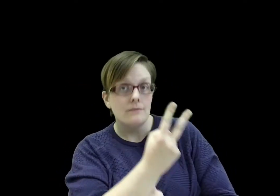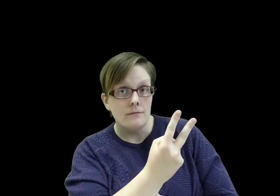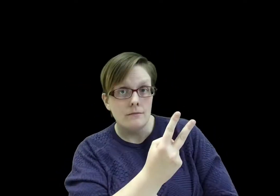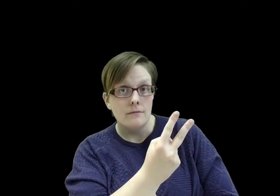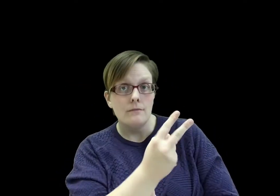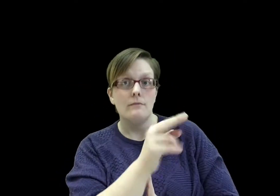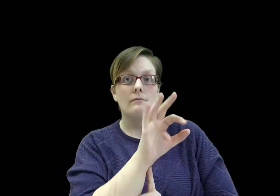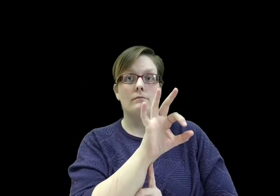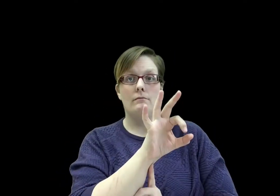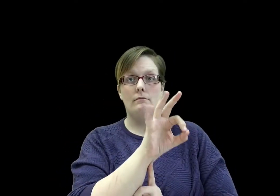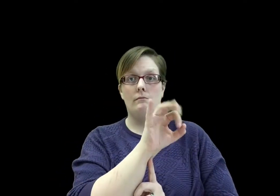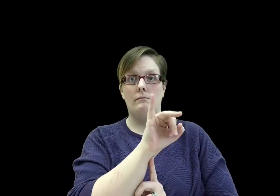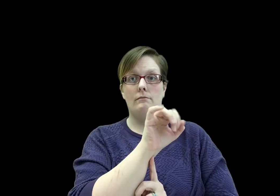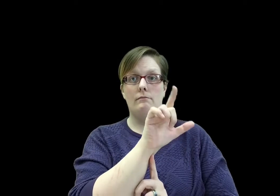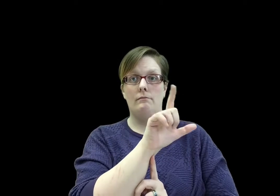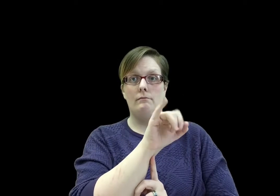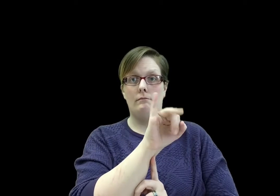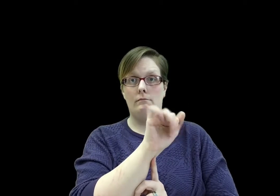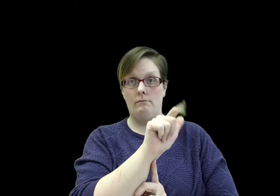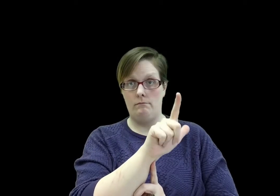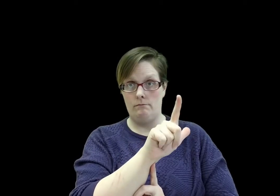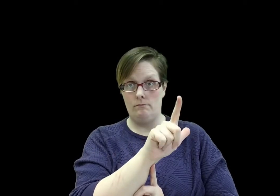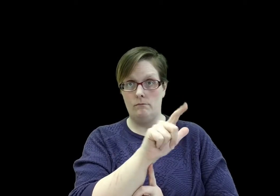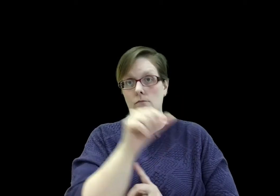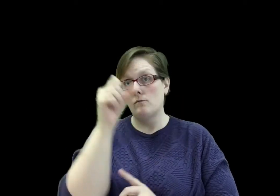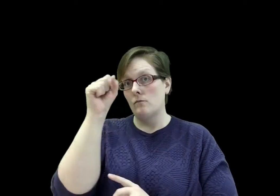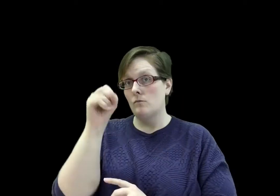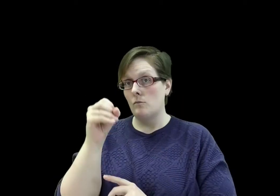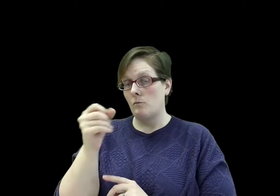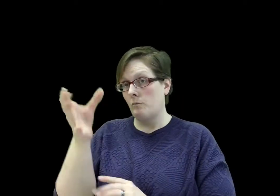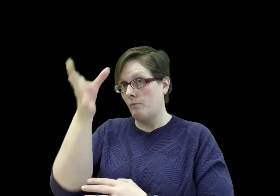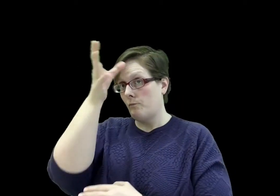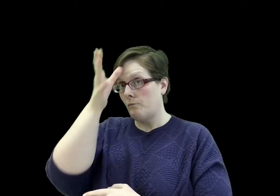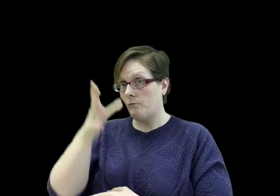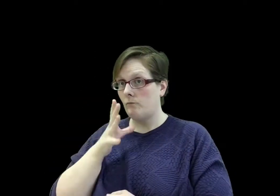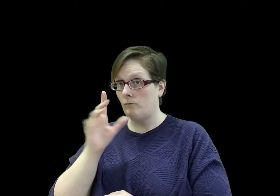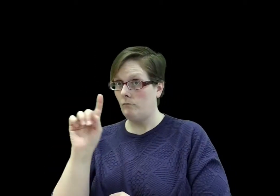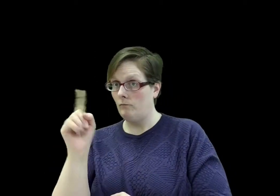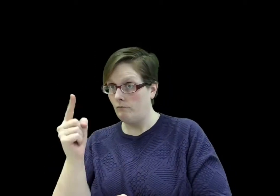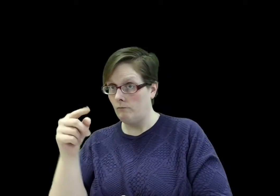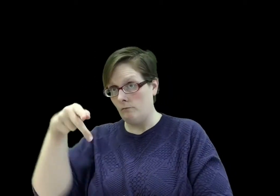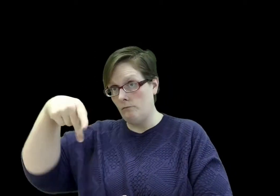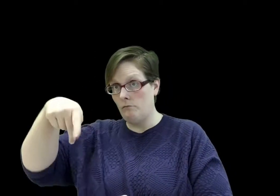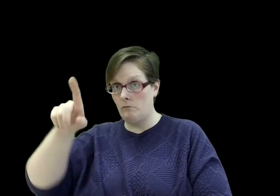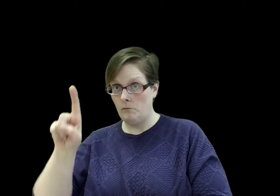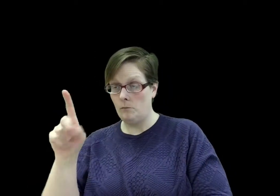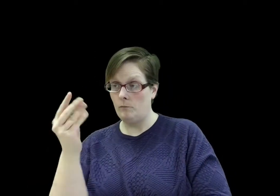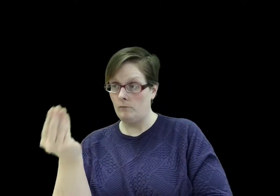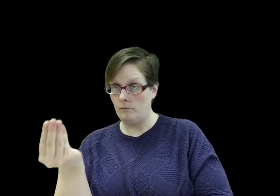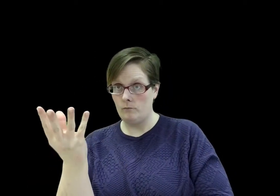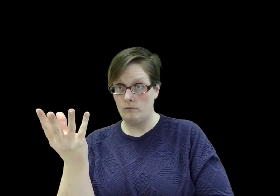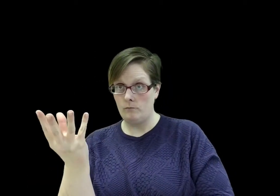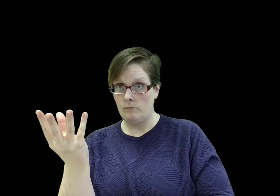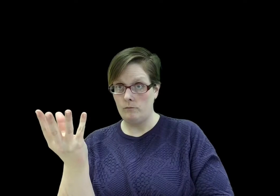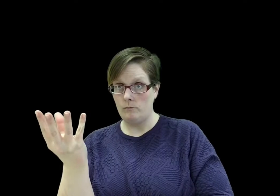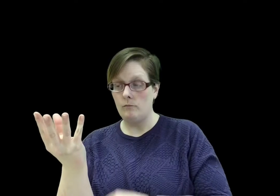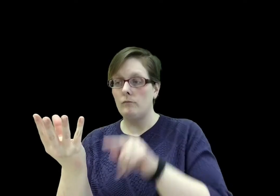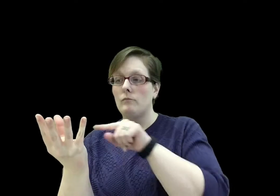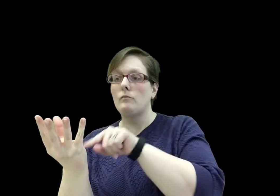second offspring, or the second filial. So parents are the first one,